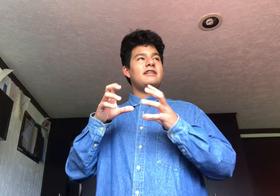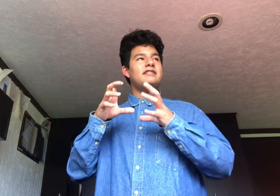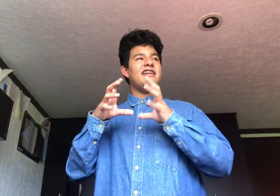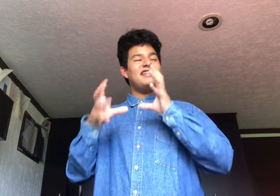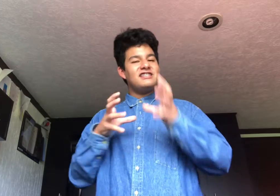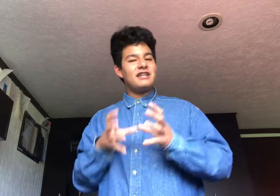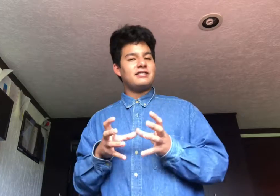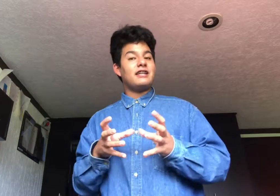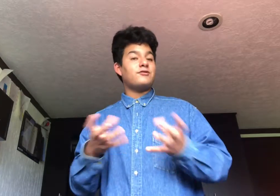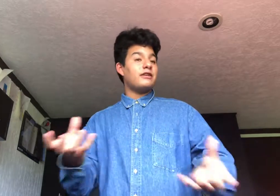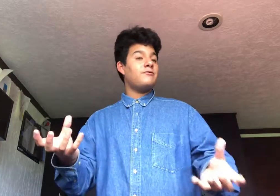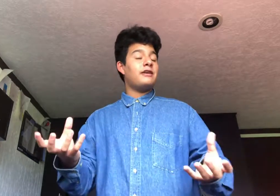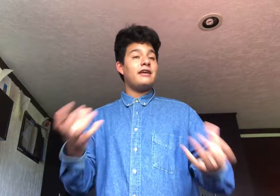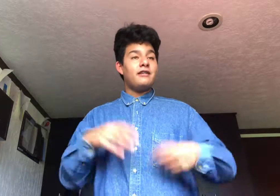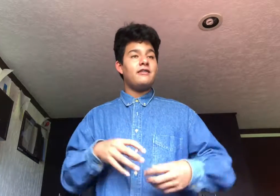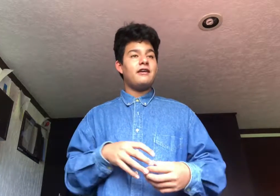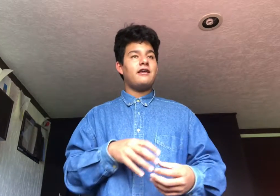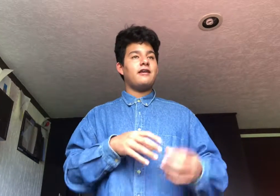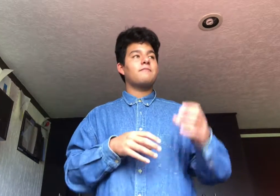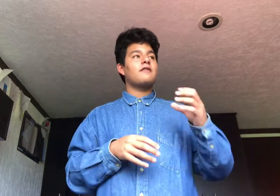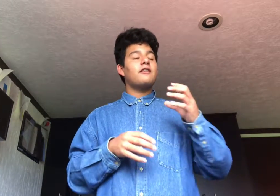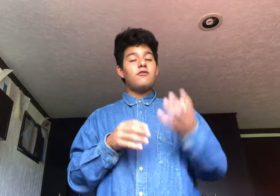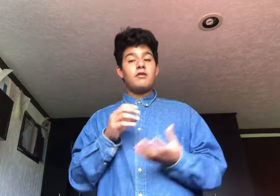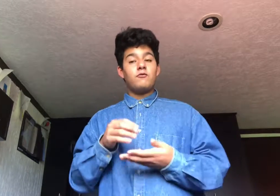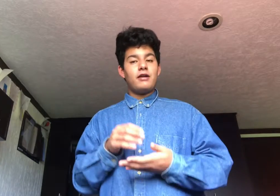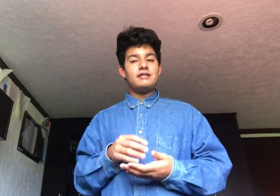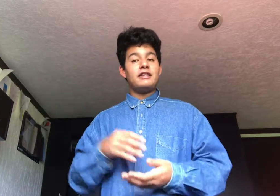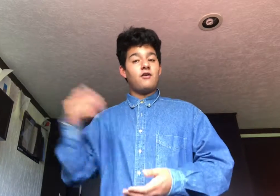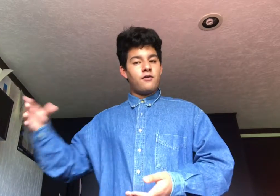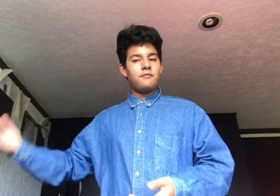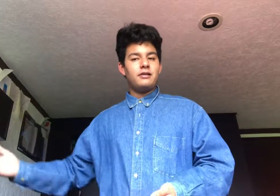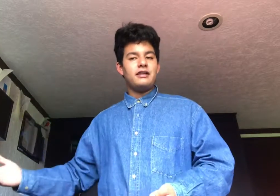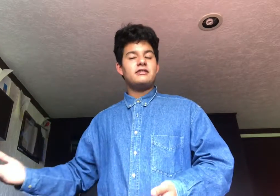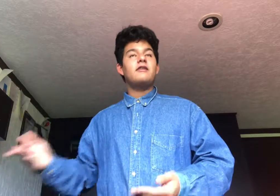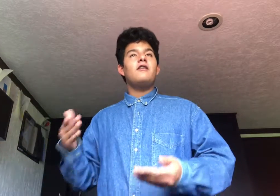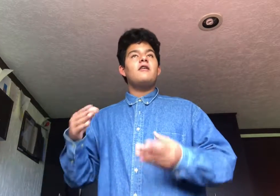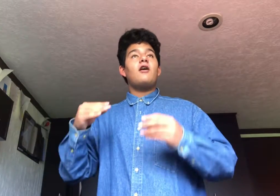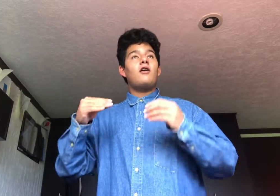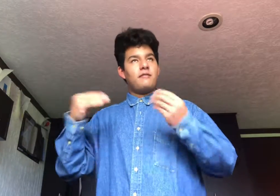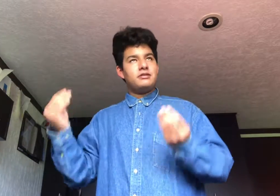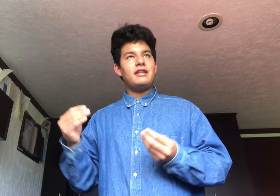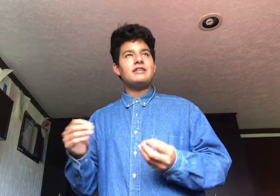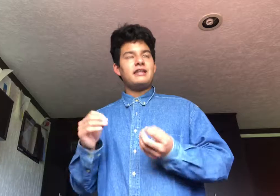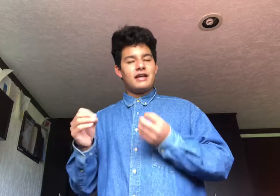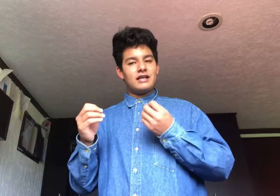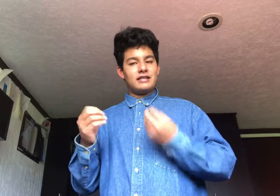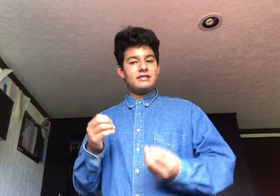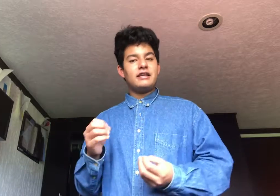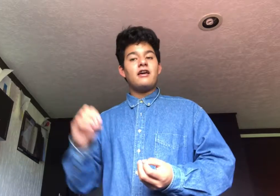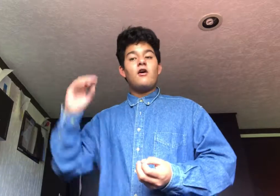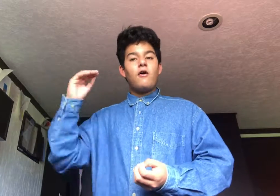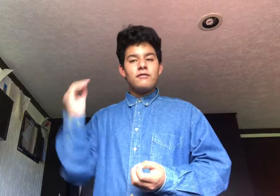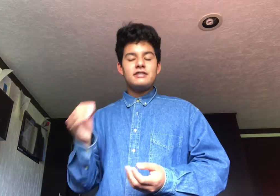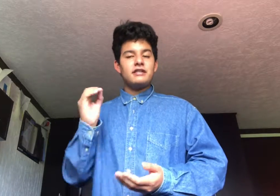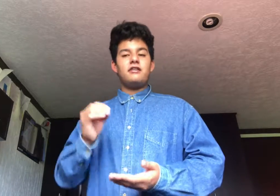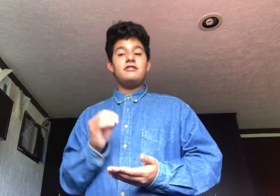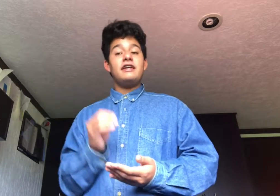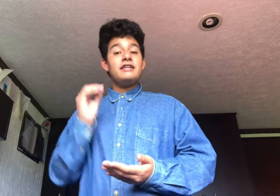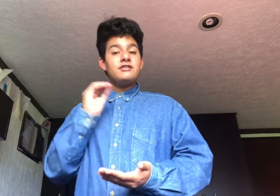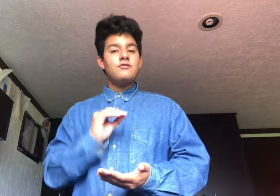these insects that try to kill the human race in other planets. Obviously, as I said, all the technology is used